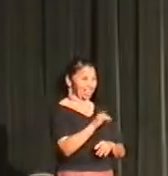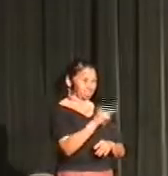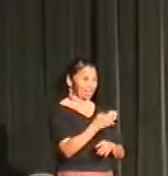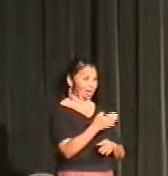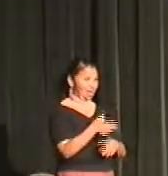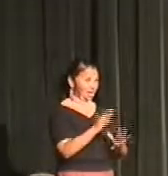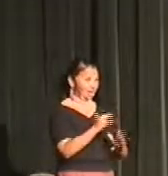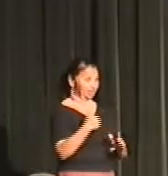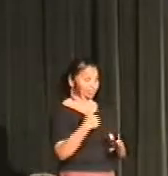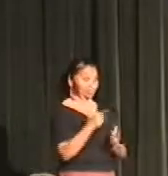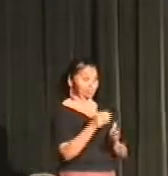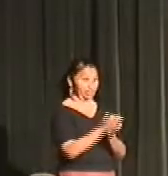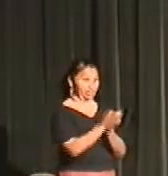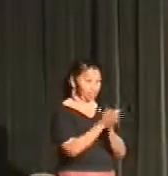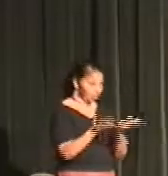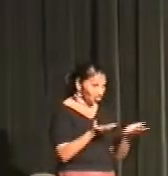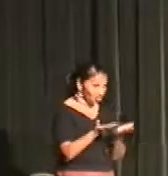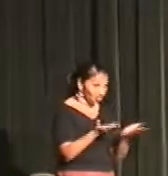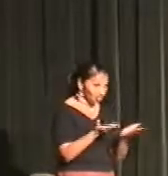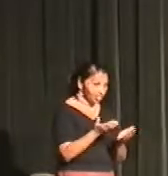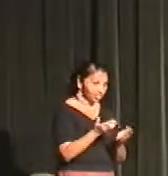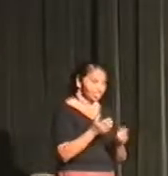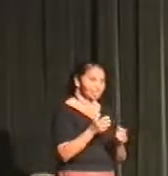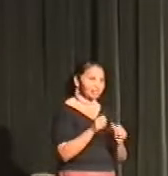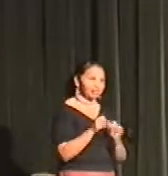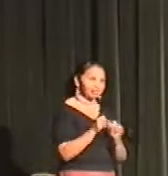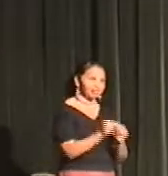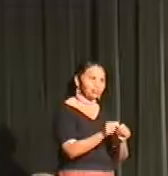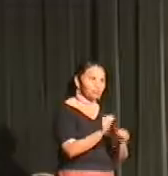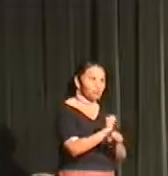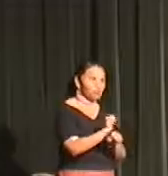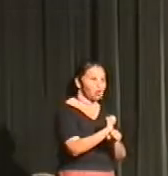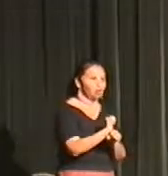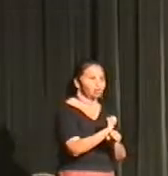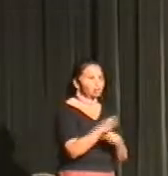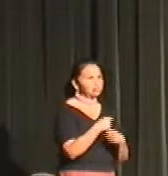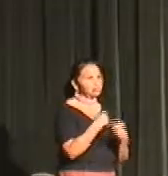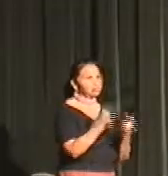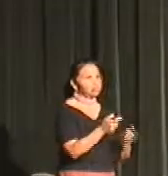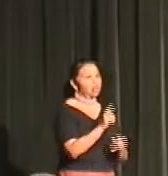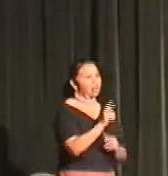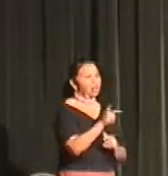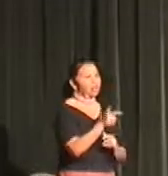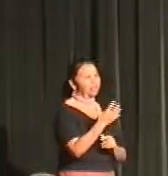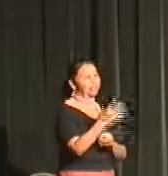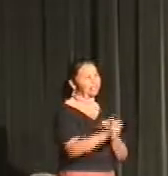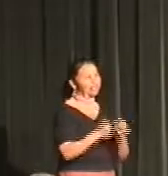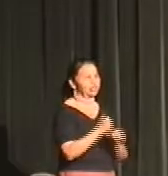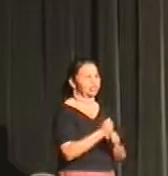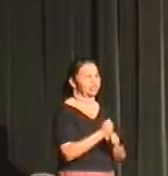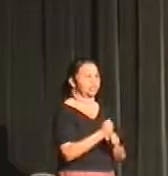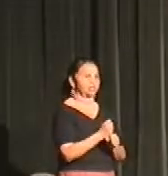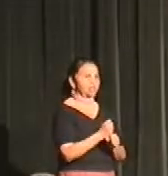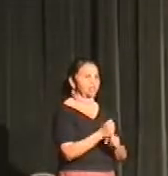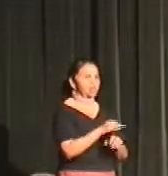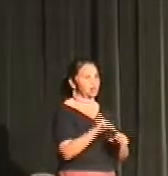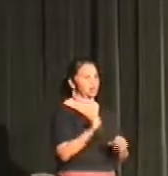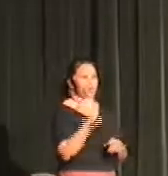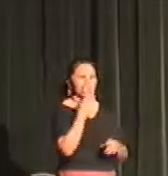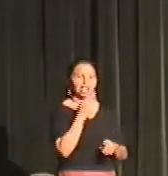fact, I've been working at that job for quite a while, and after I'd been there for about, well, I think 5 years, you know, they called me in and they asked me if I would work in training the new